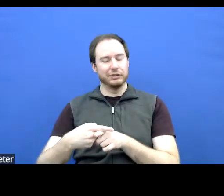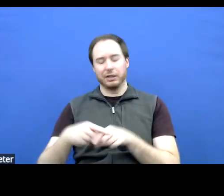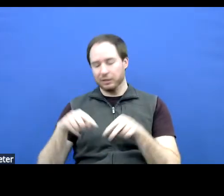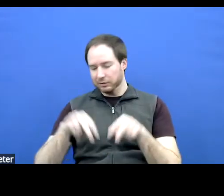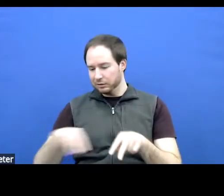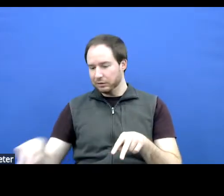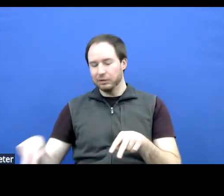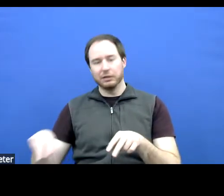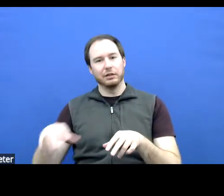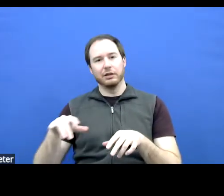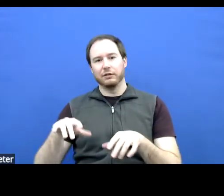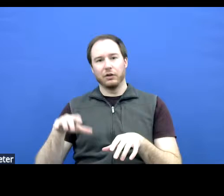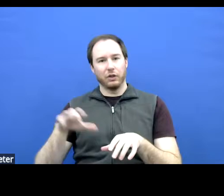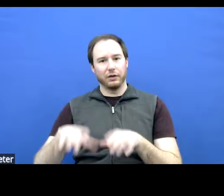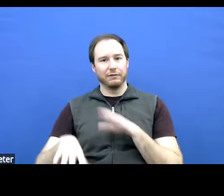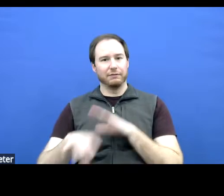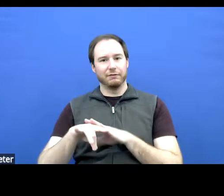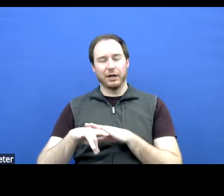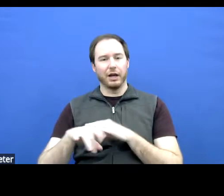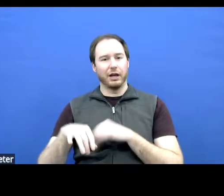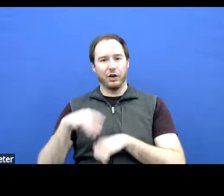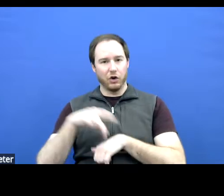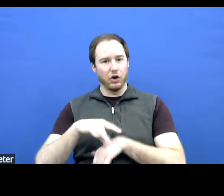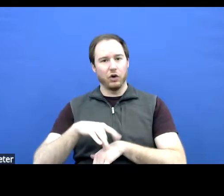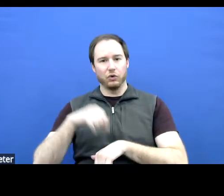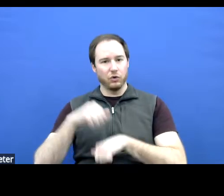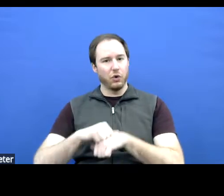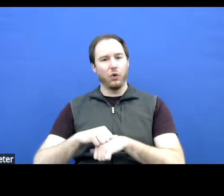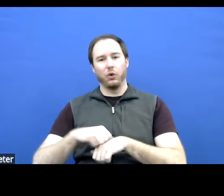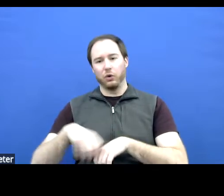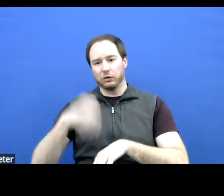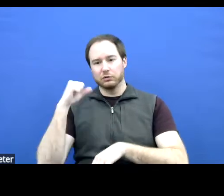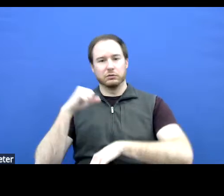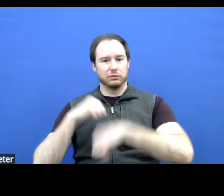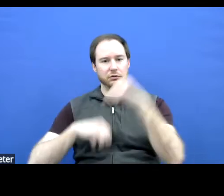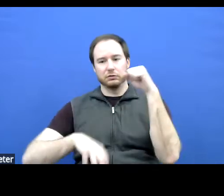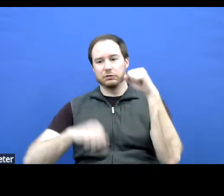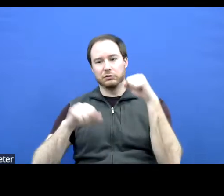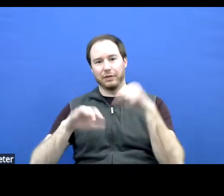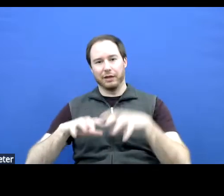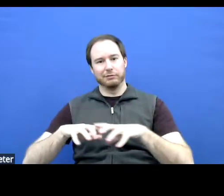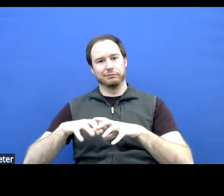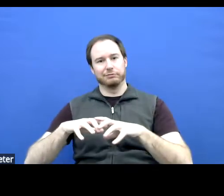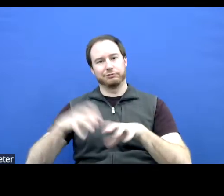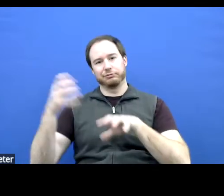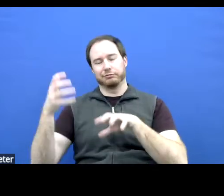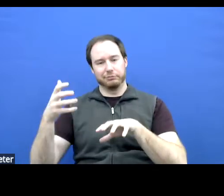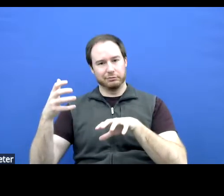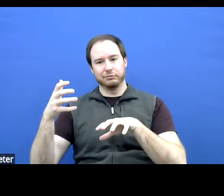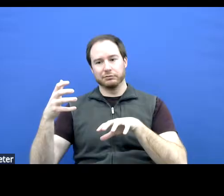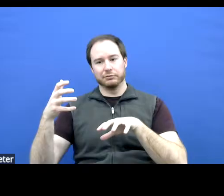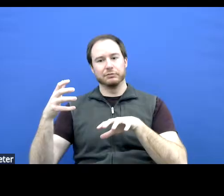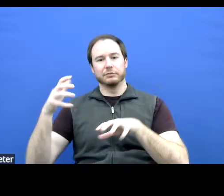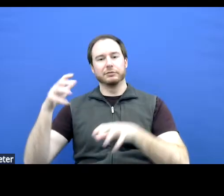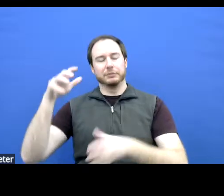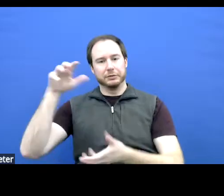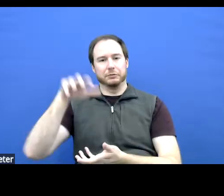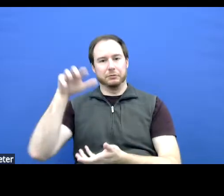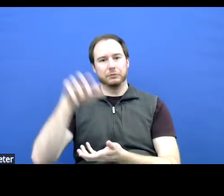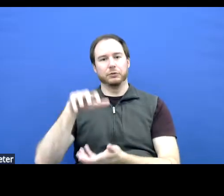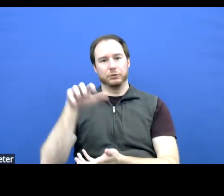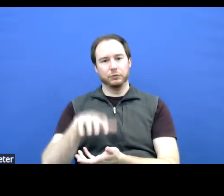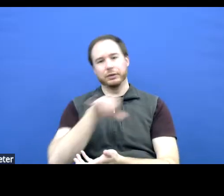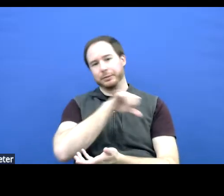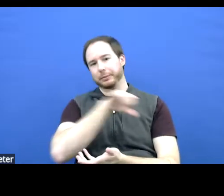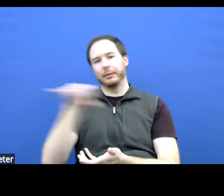of the earth and stone underneath that was displaced by the water, recompact it, repave